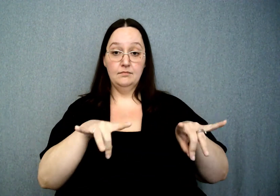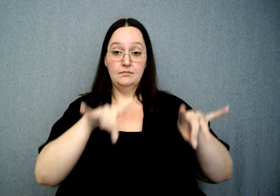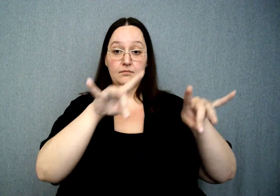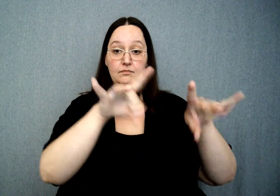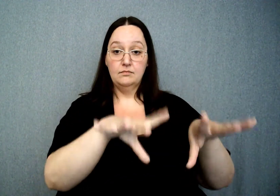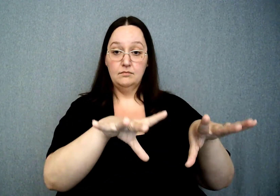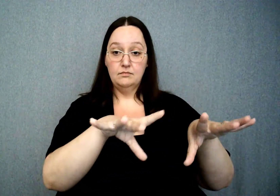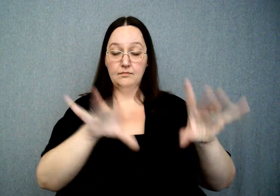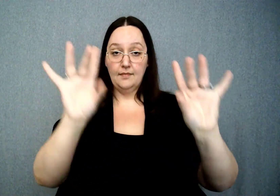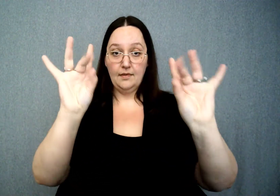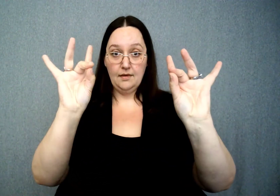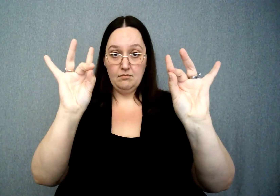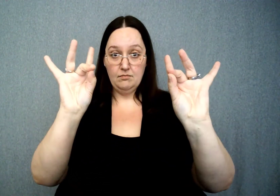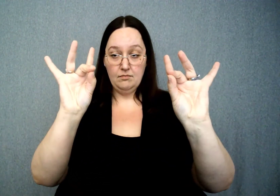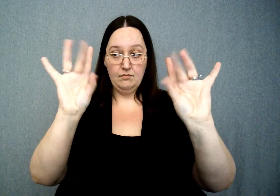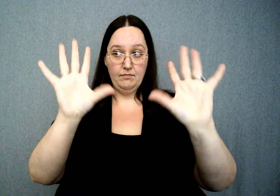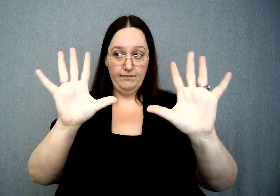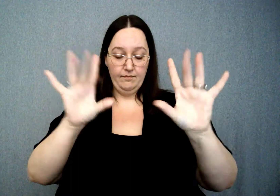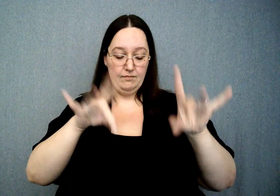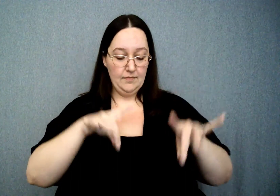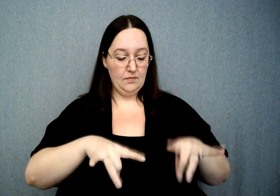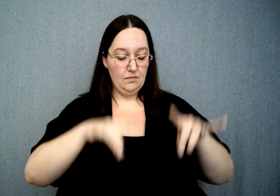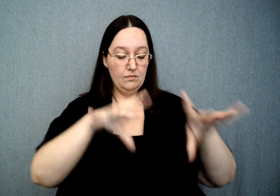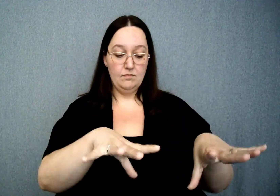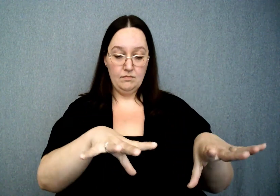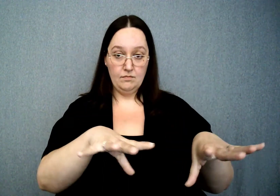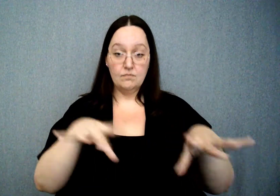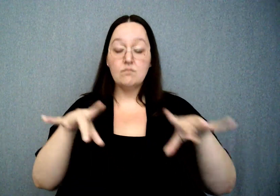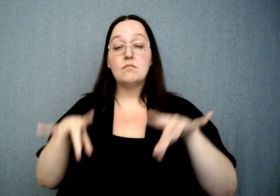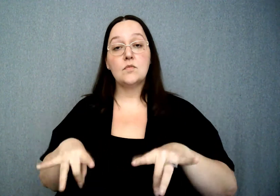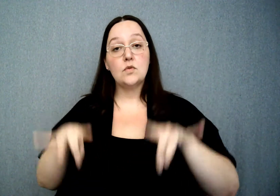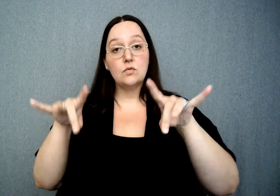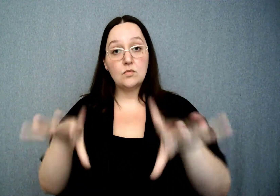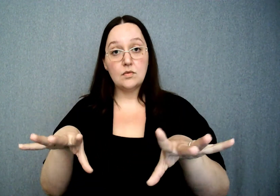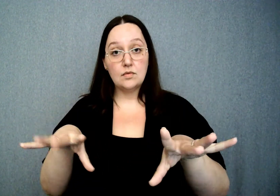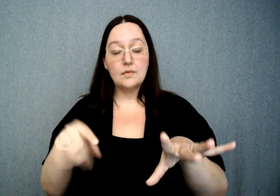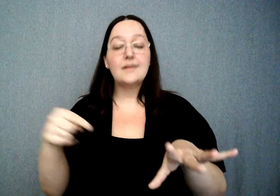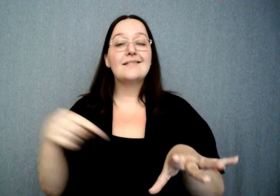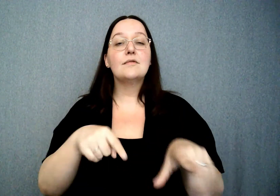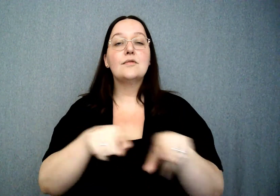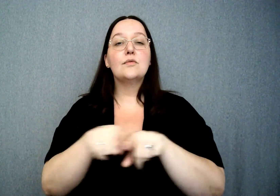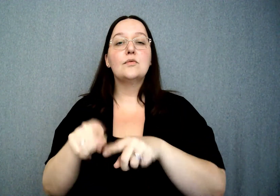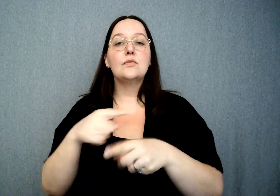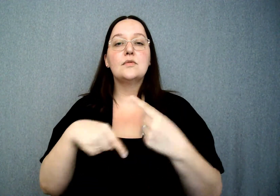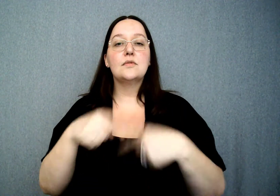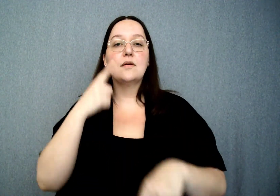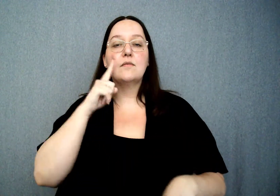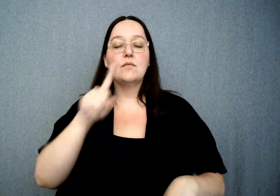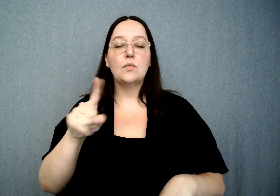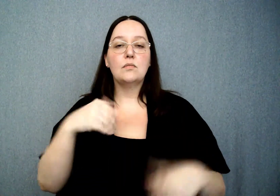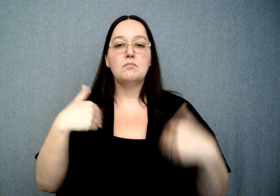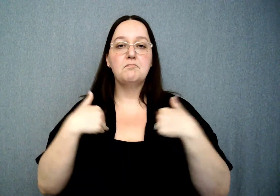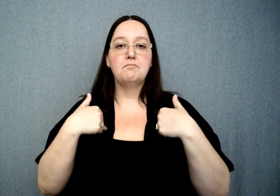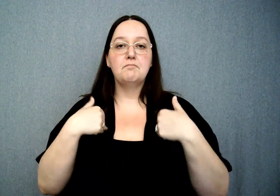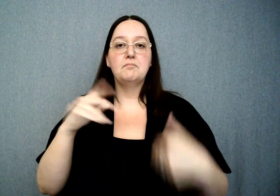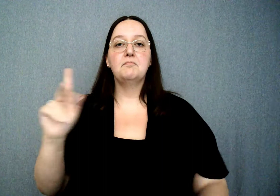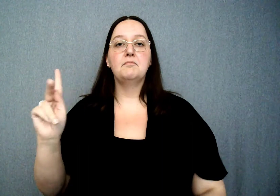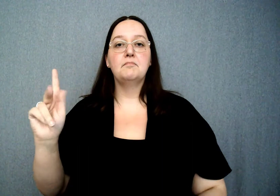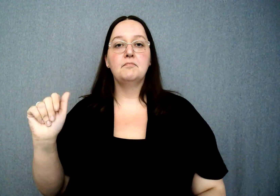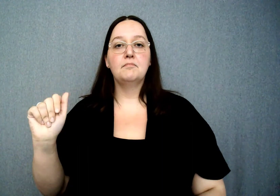sign Australia is 8s, palm down, to 5s, Australia. This sign, however, is also used for the